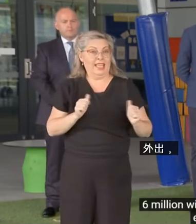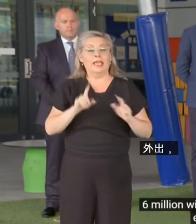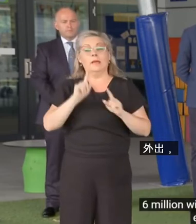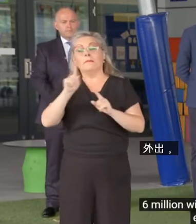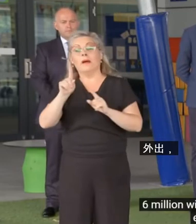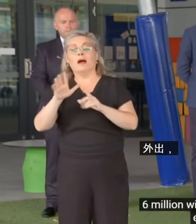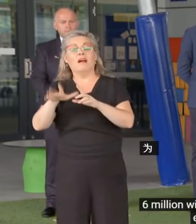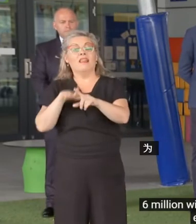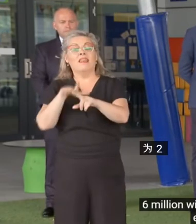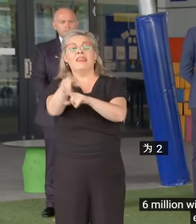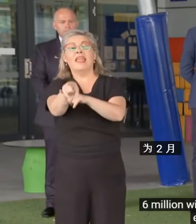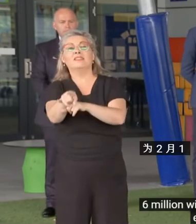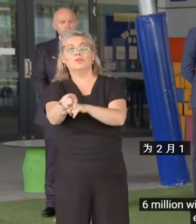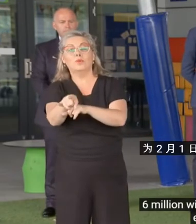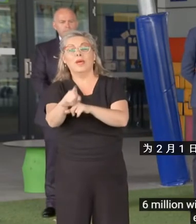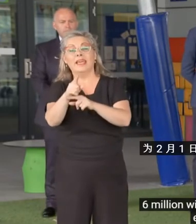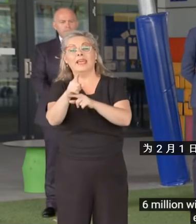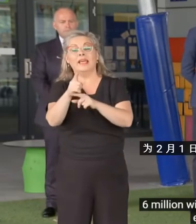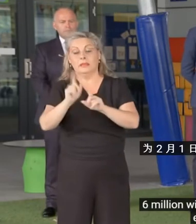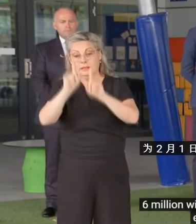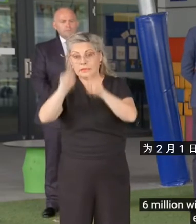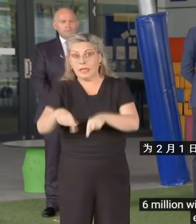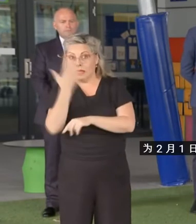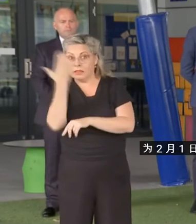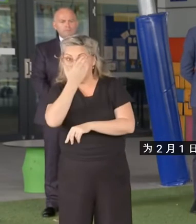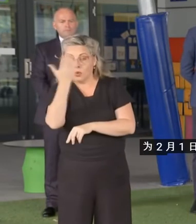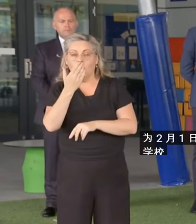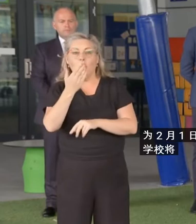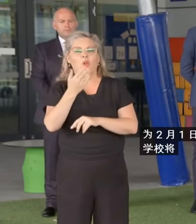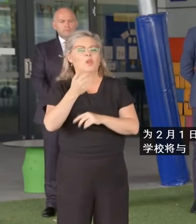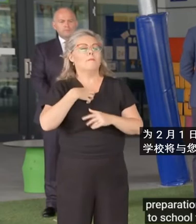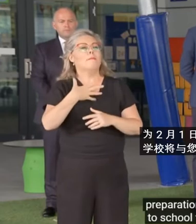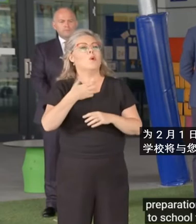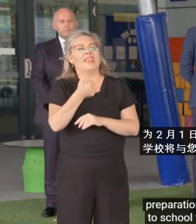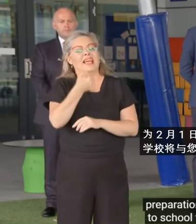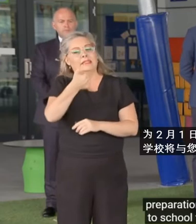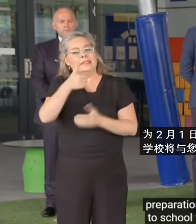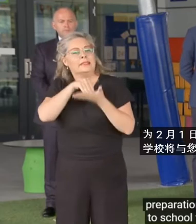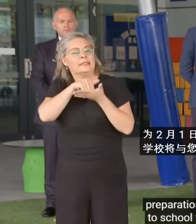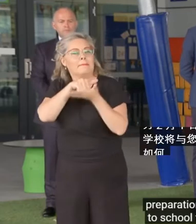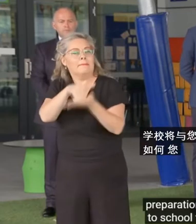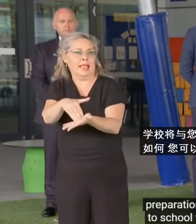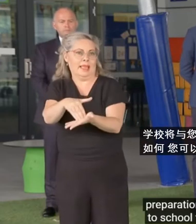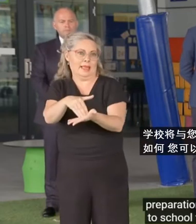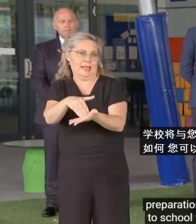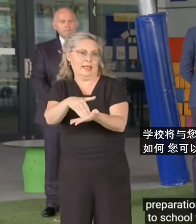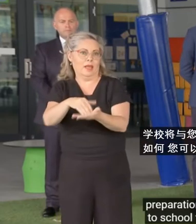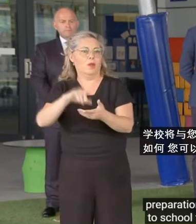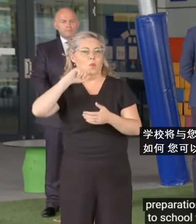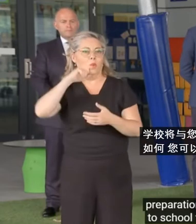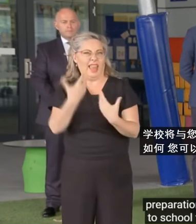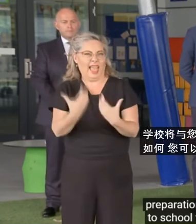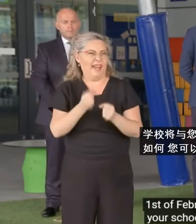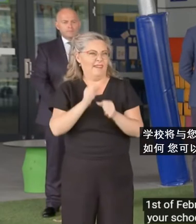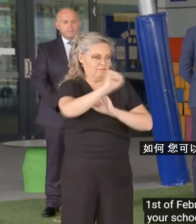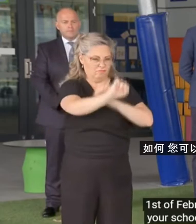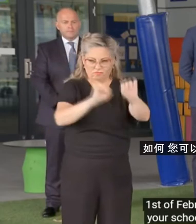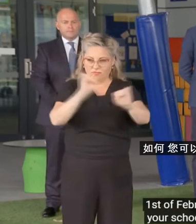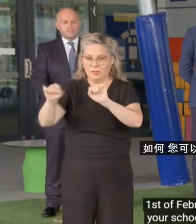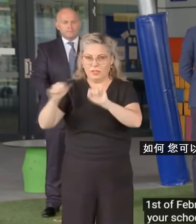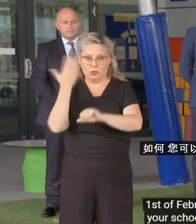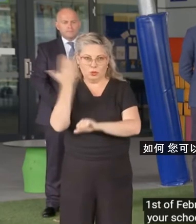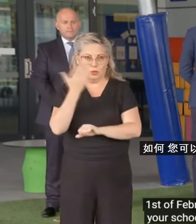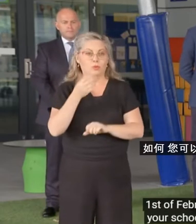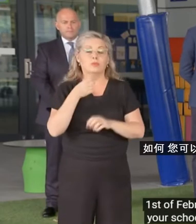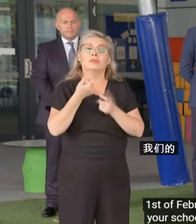return to school for students on the 1st of February. So for parents, your school will be in contact with you as to how you can pick those kits up before